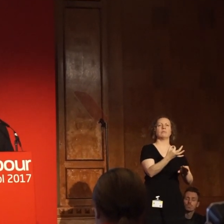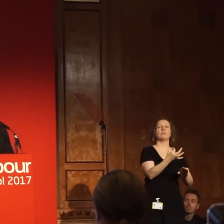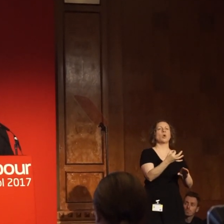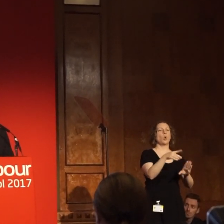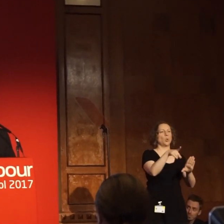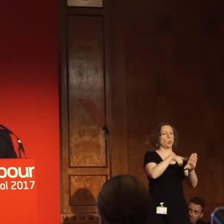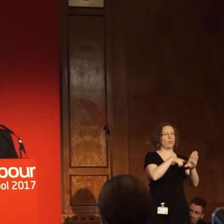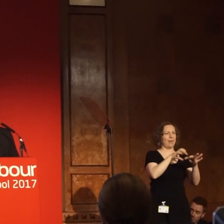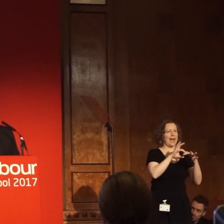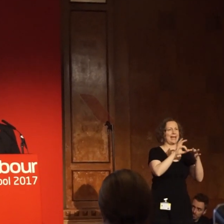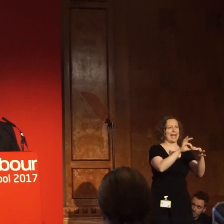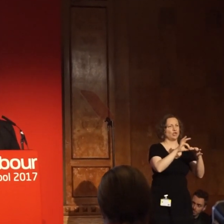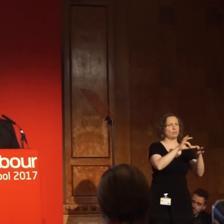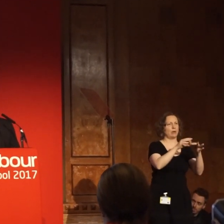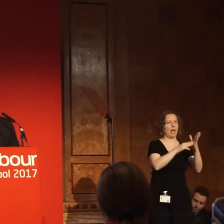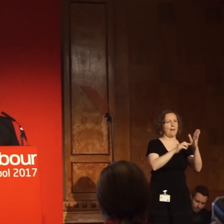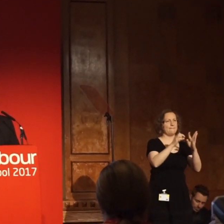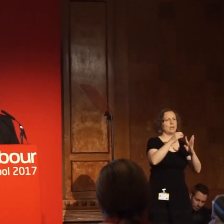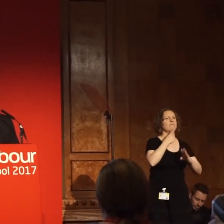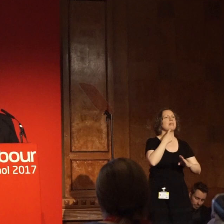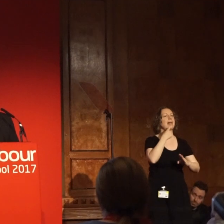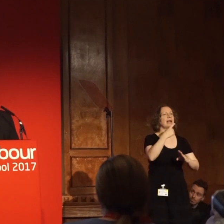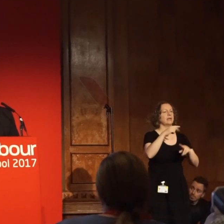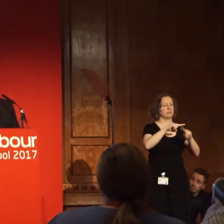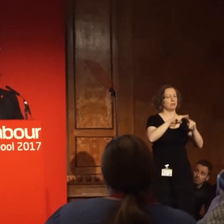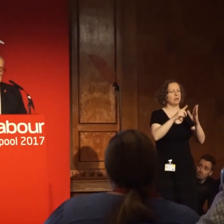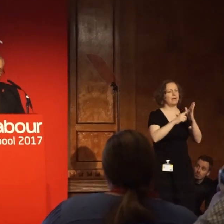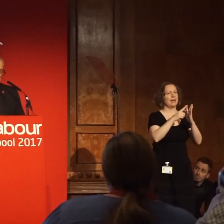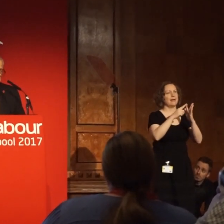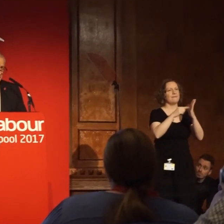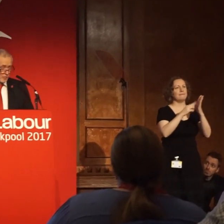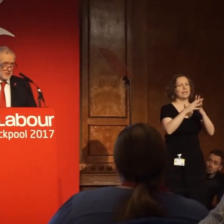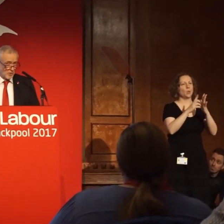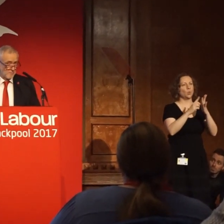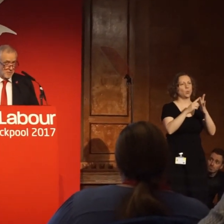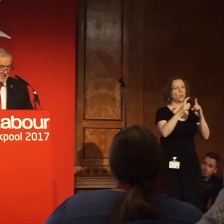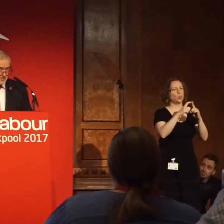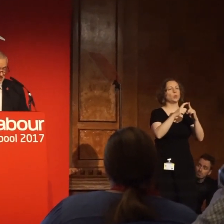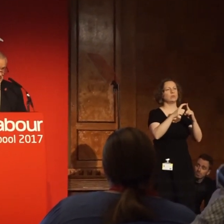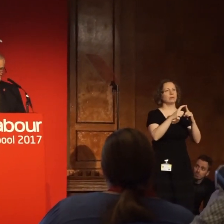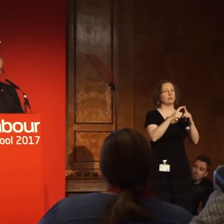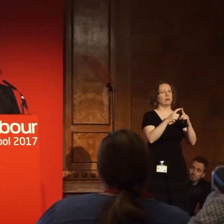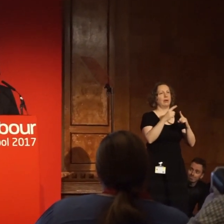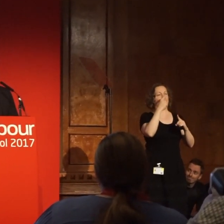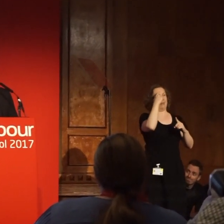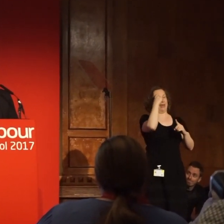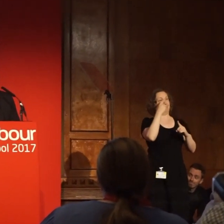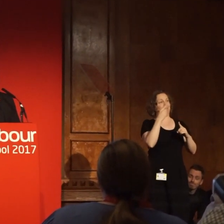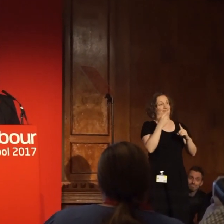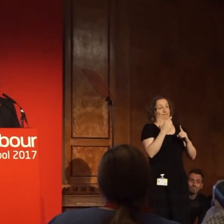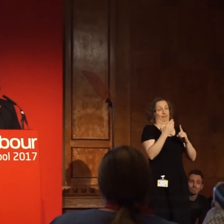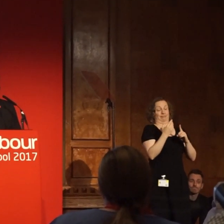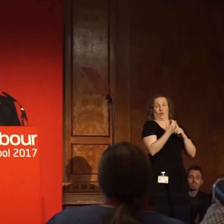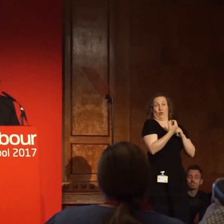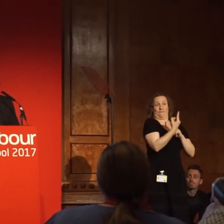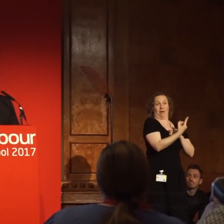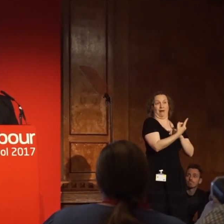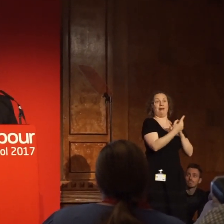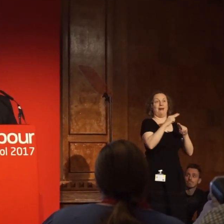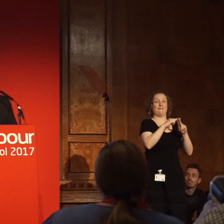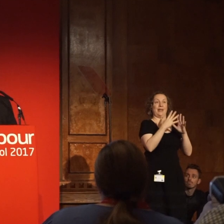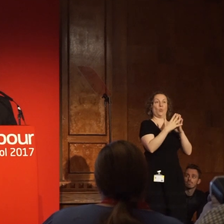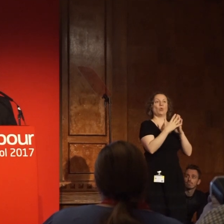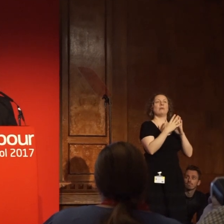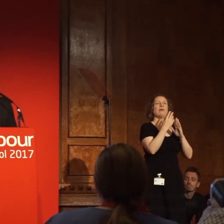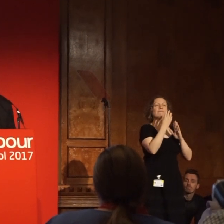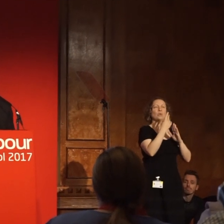Youth Engagement, MP for Lancaster and Fleetwood. You get, I think it's the 41 bus straight over to Lancaster. We need to go there. Kat